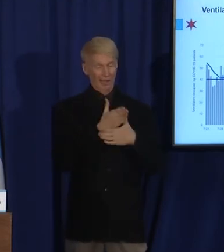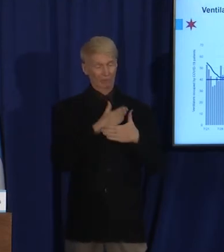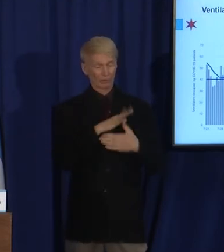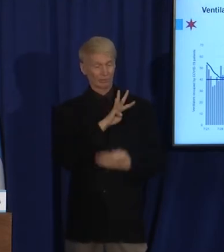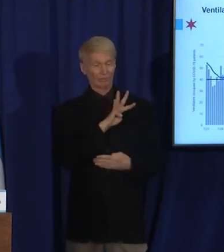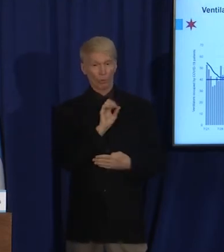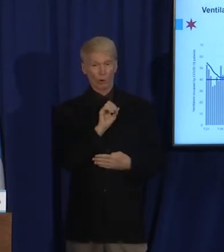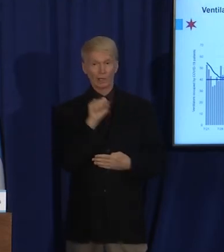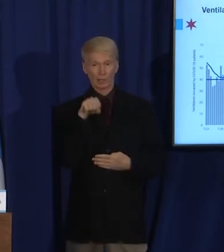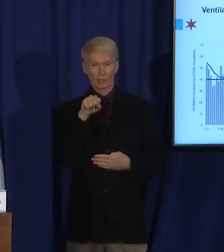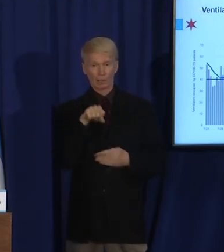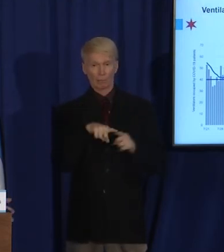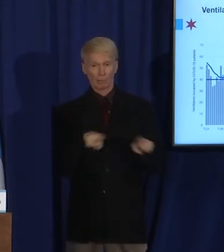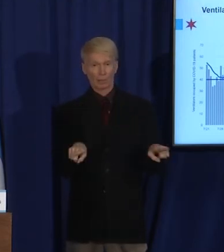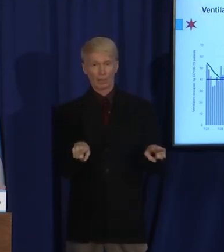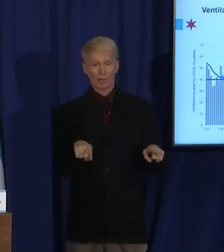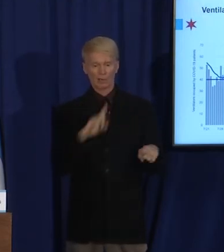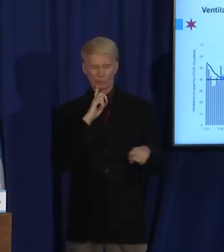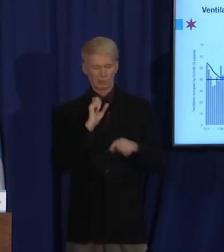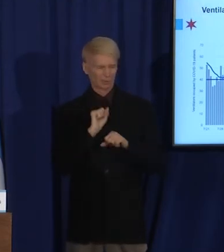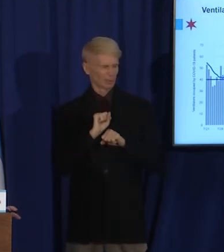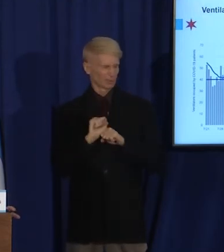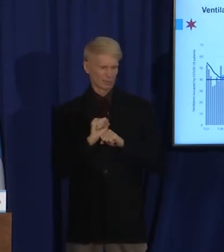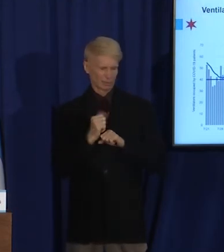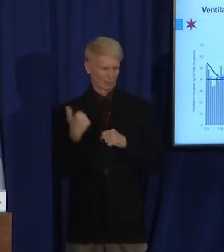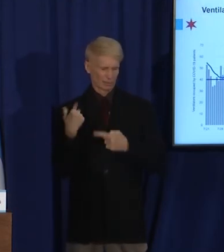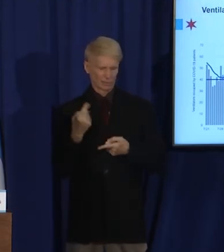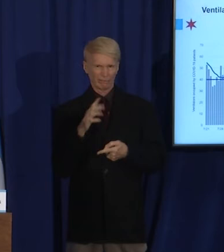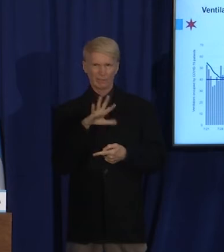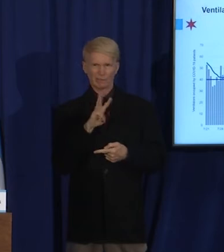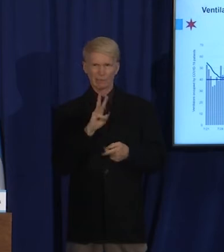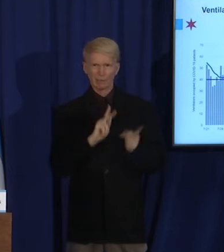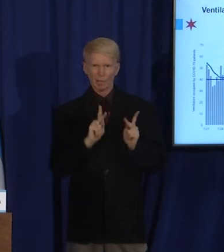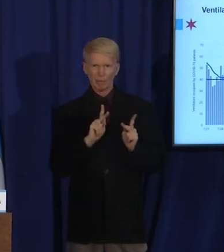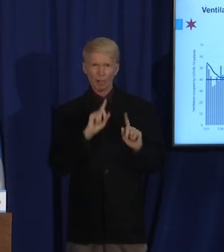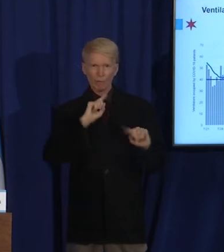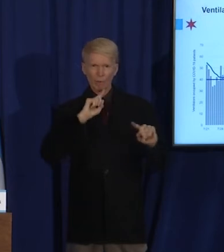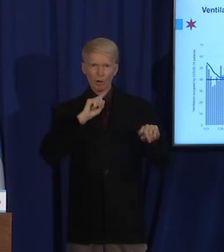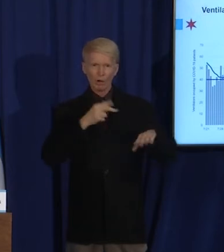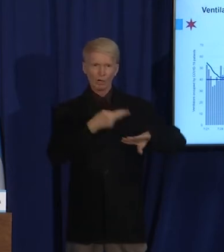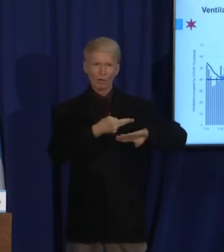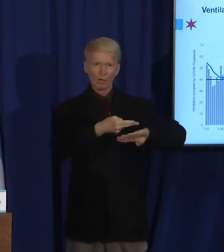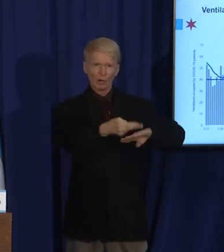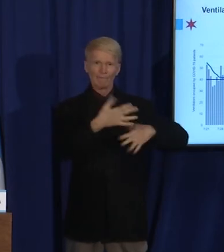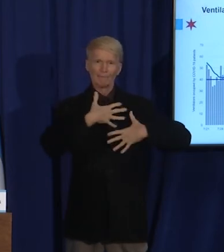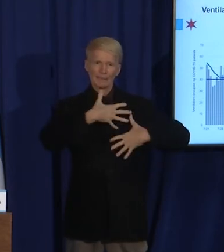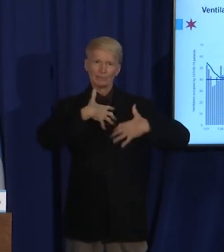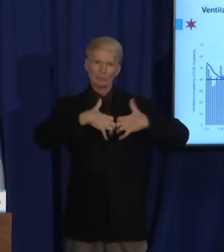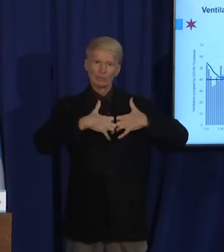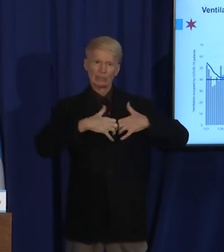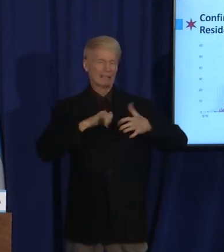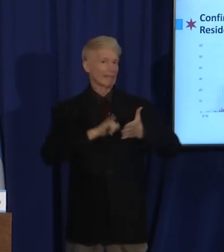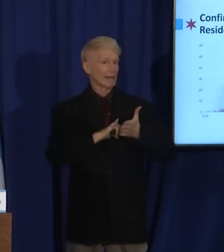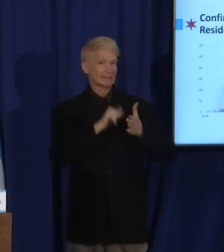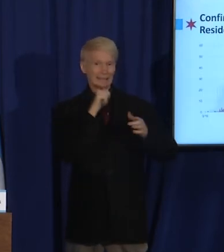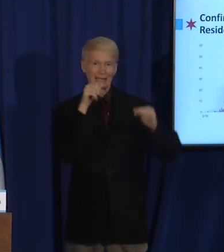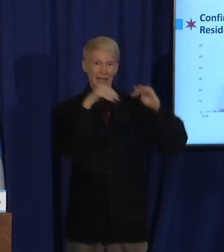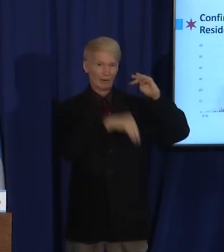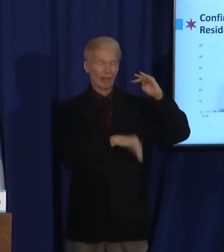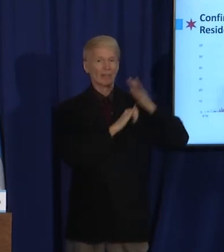at 40, we most recently actually have gone up to 56 people reported on ventilators. It's also heading the wrong way.